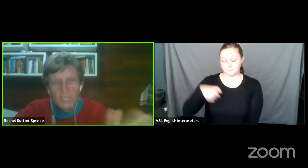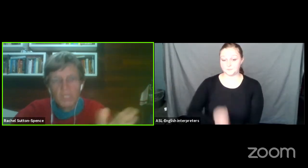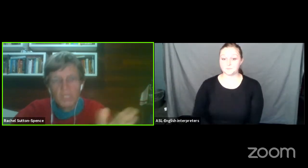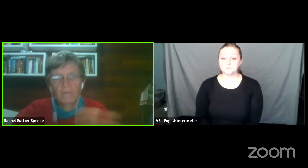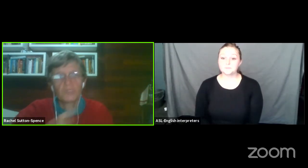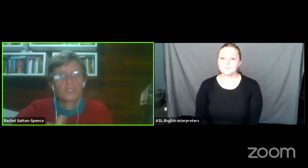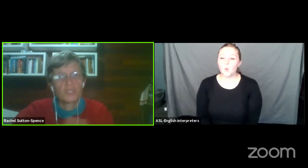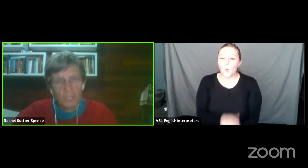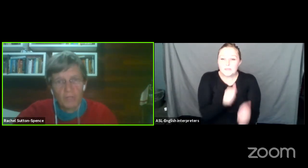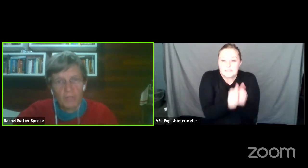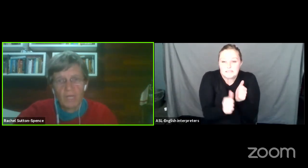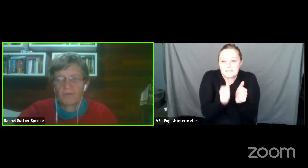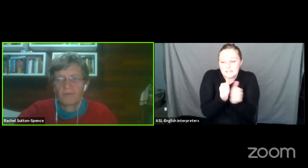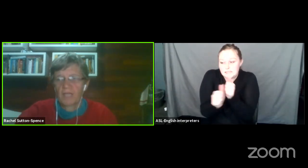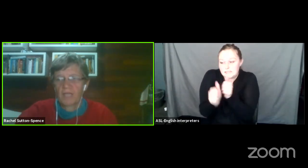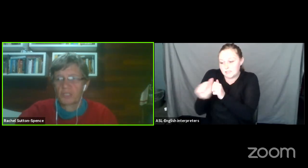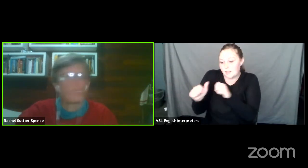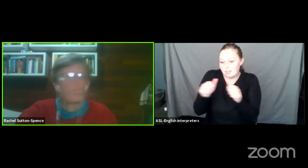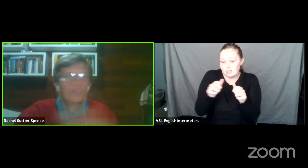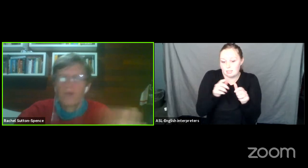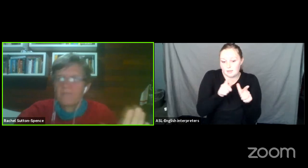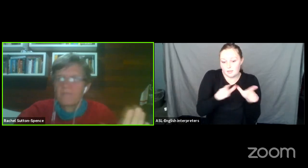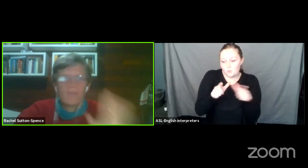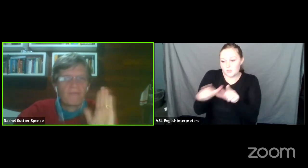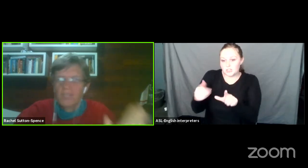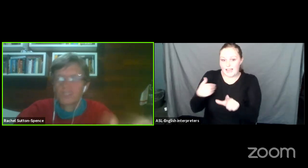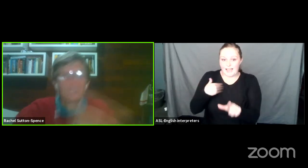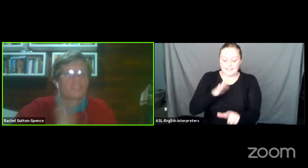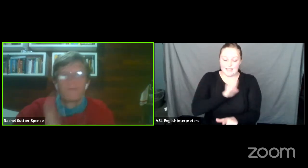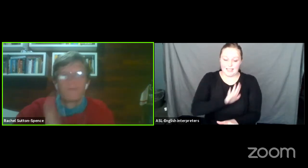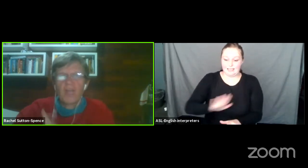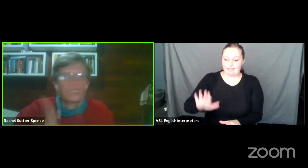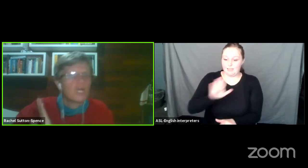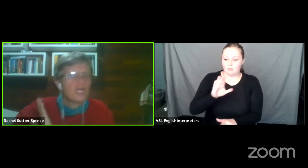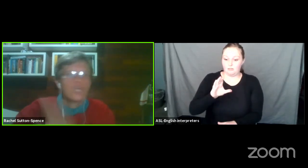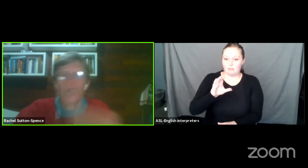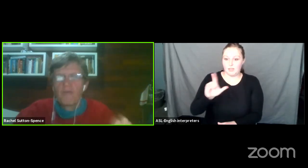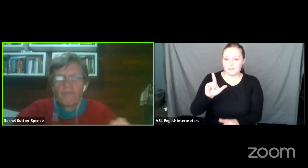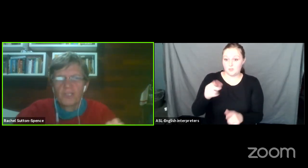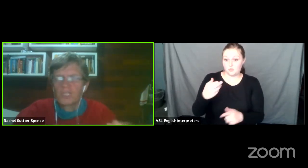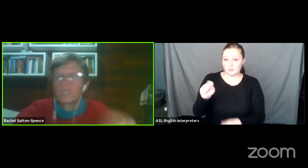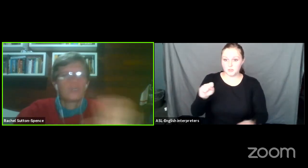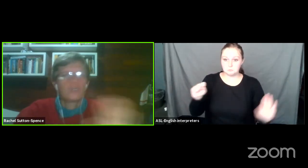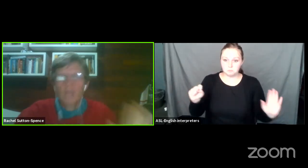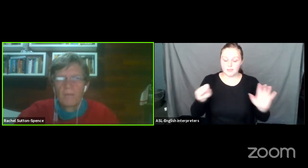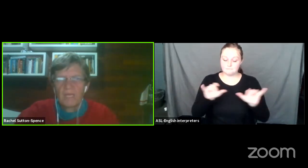So each language has got its own classifier hand shape. Sorry, they're fixed, defined,